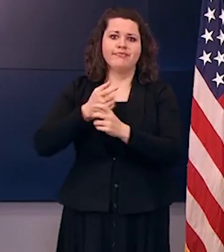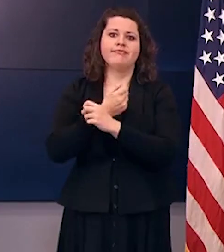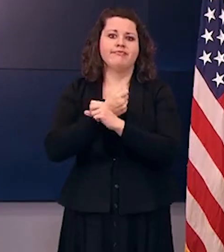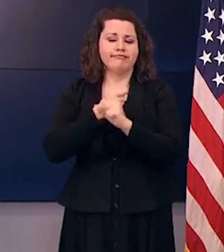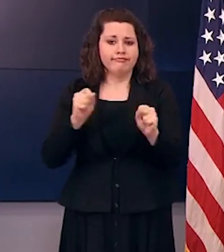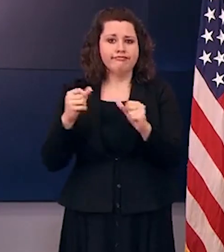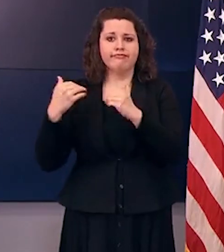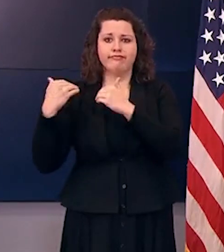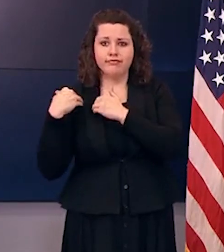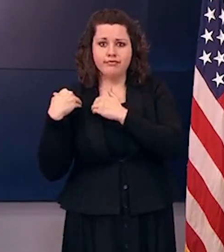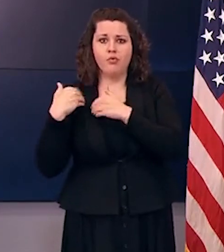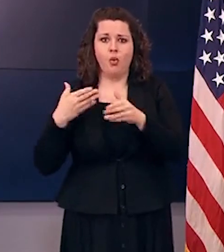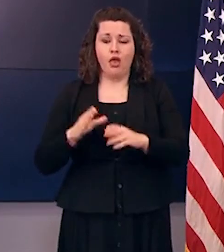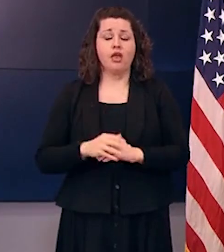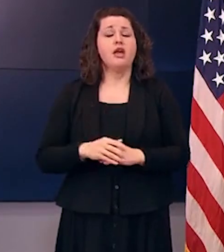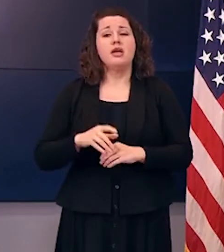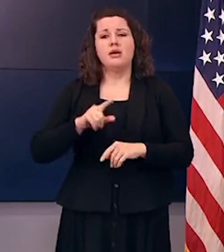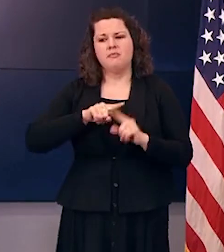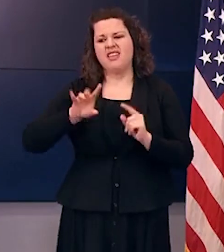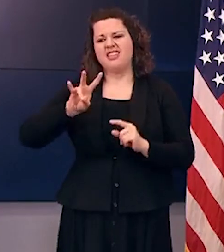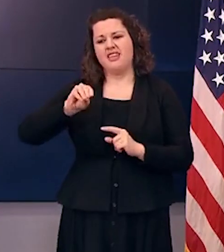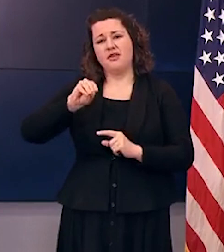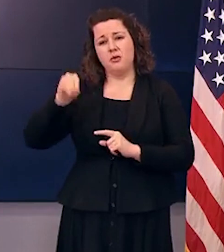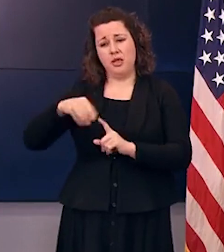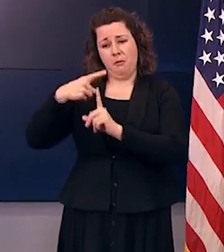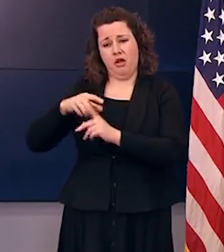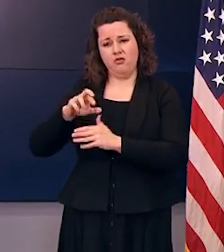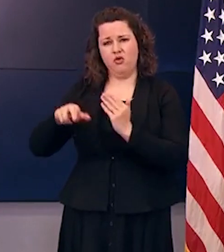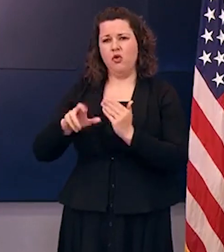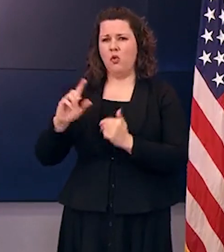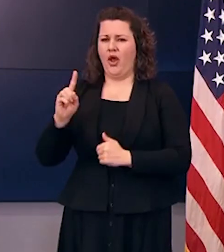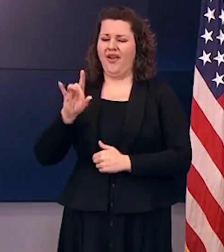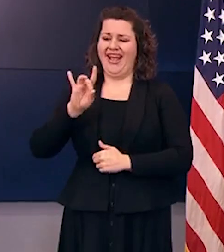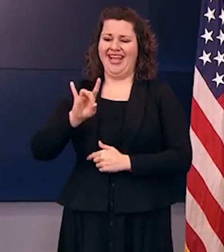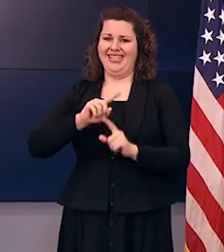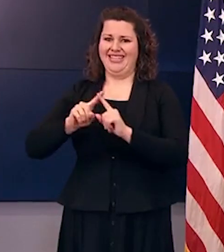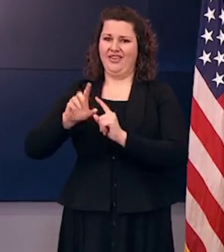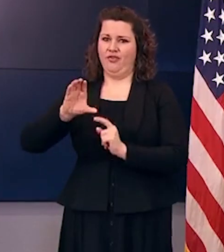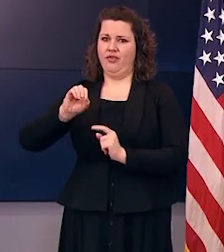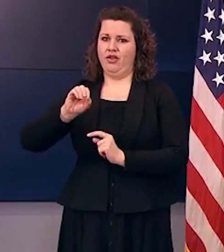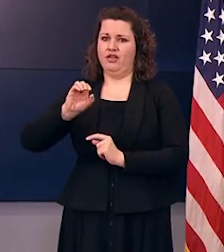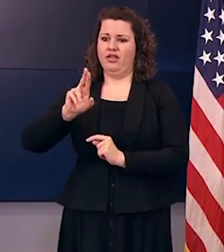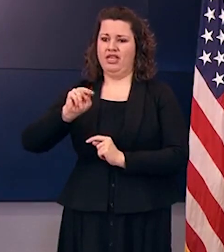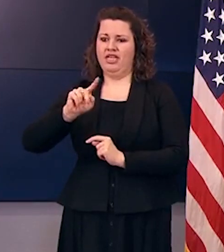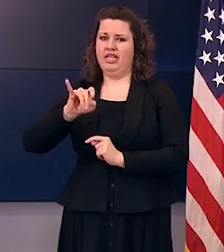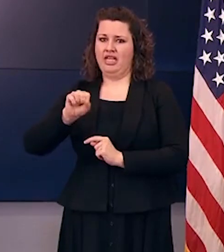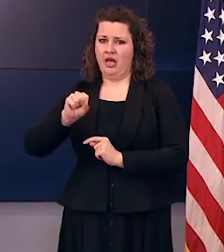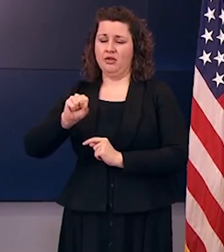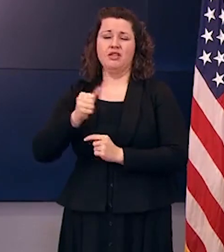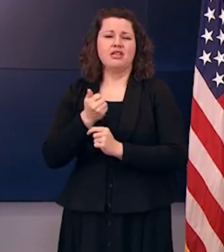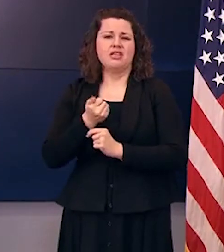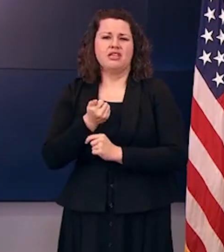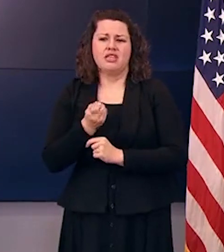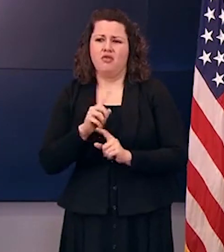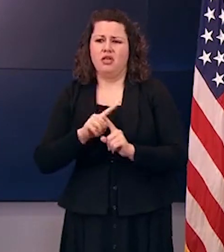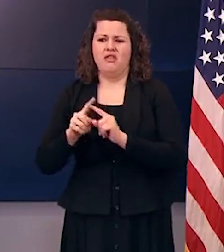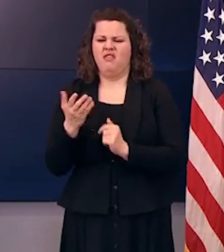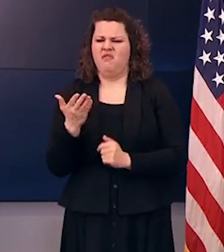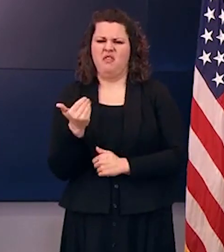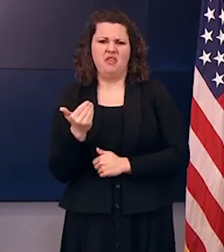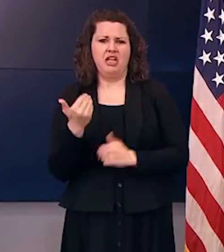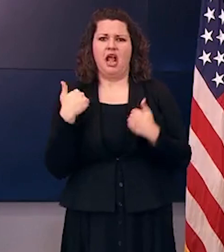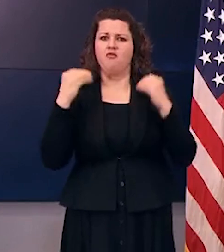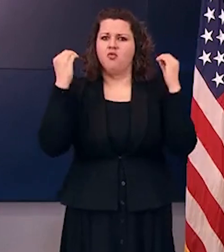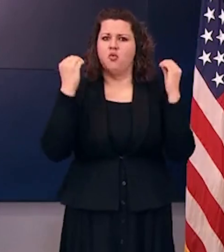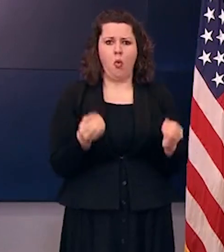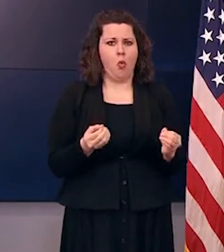I think about 70% of the positive cases right now are in 8 counties. So we have several counties, and there's like 15 that don't have any